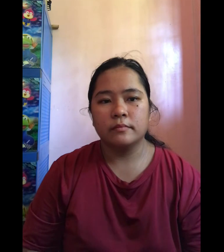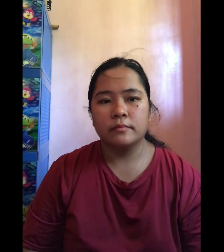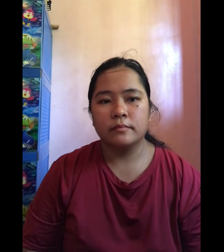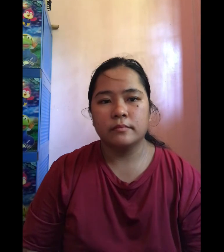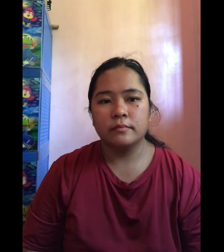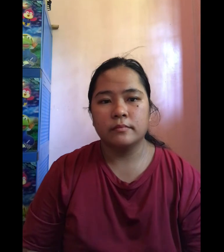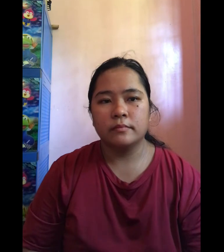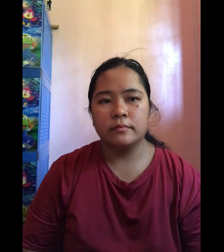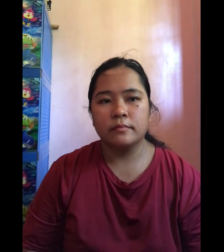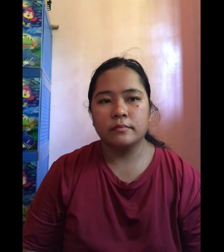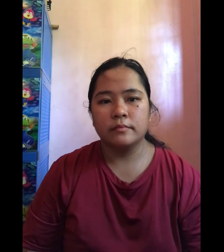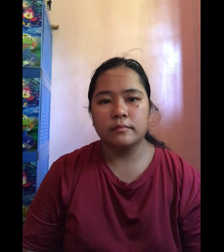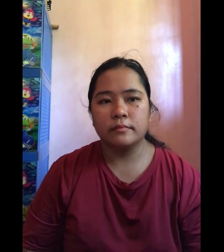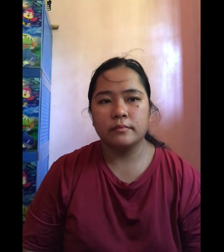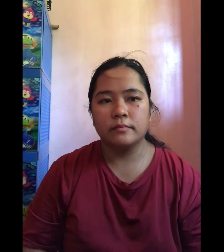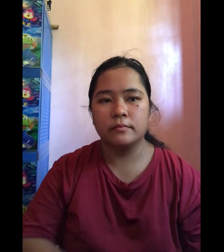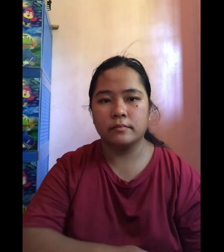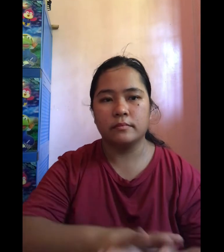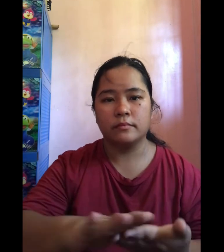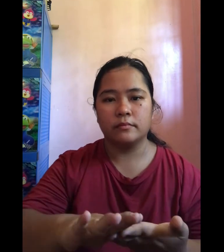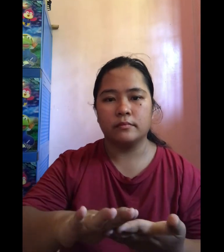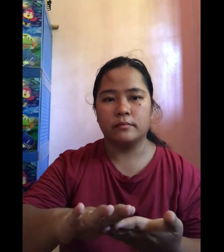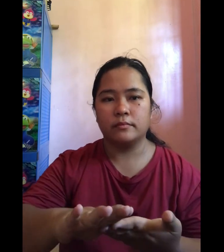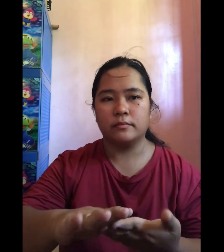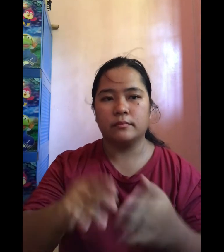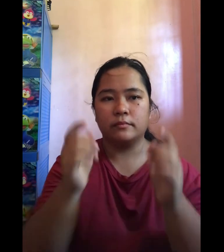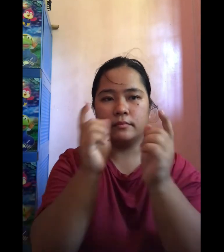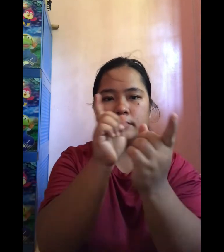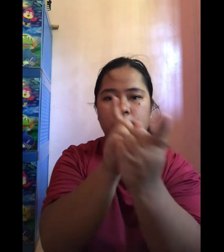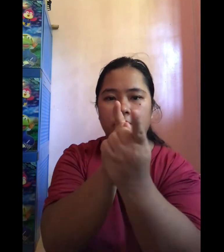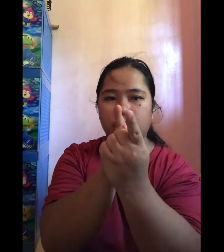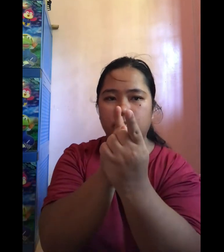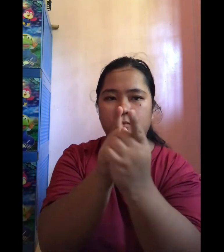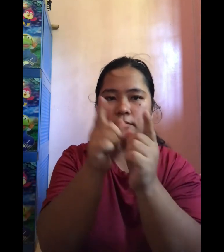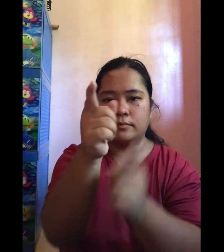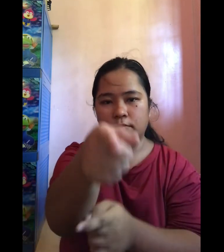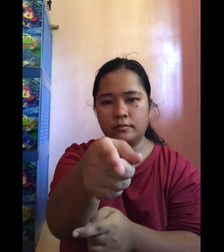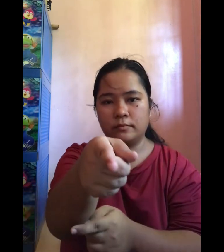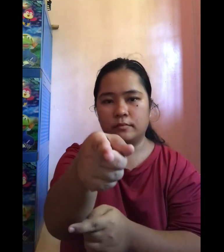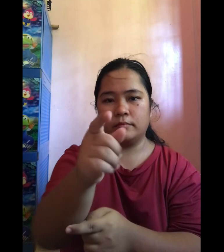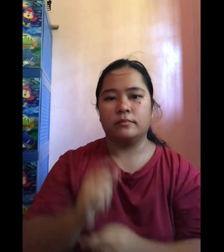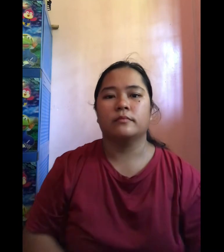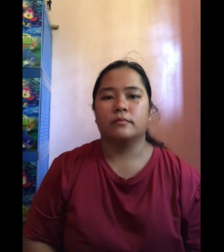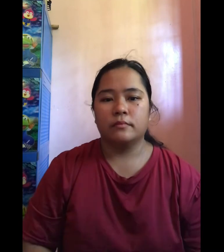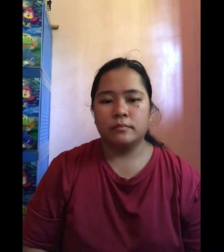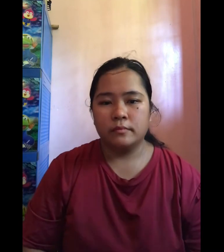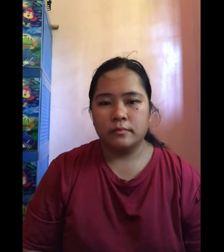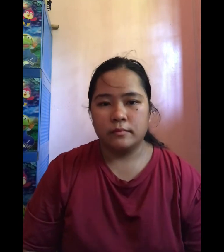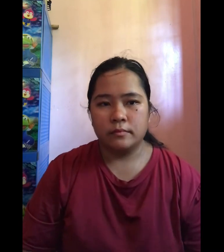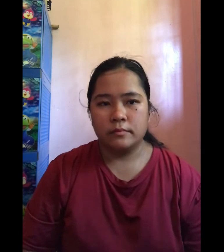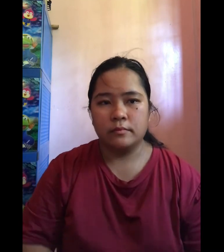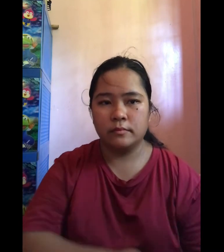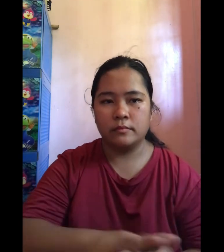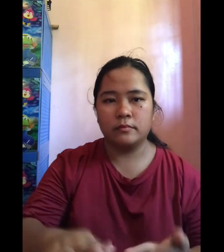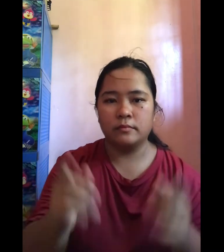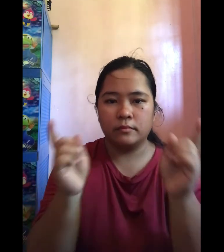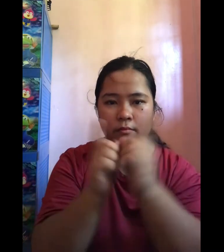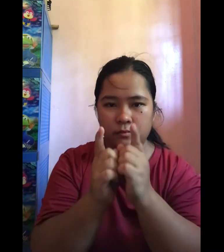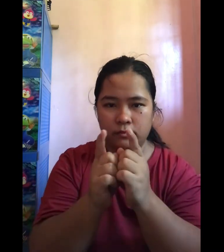tell you after they get your name, they would like say, nice to meet you. And you can copy the same sign back,